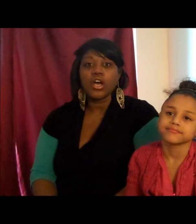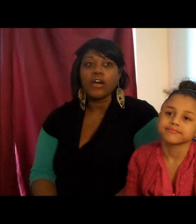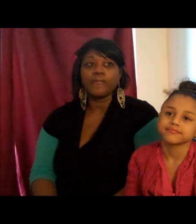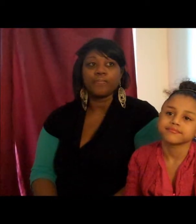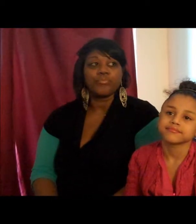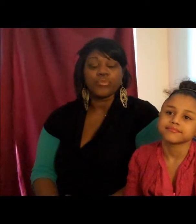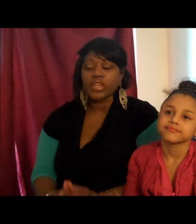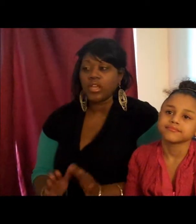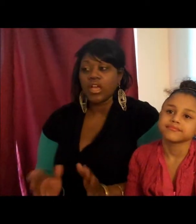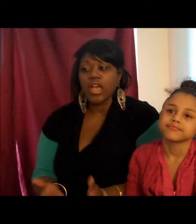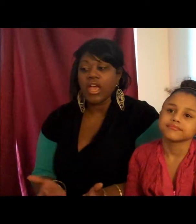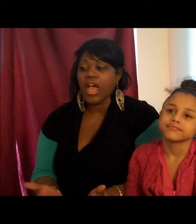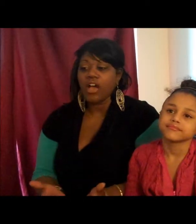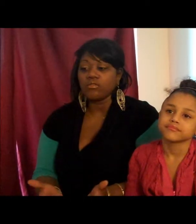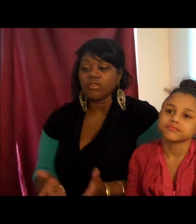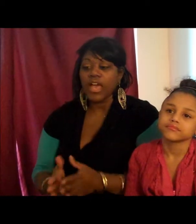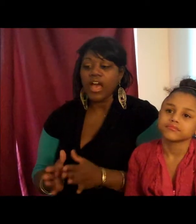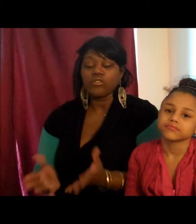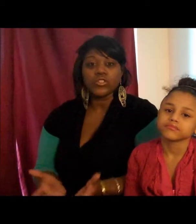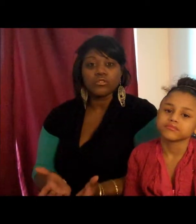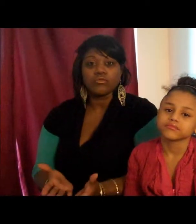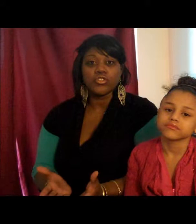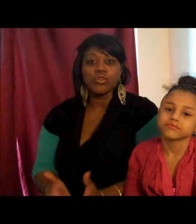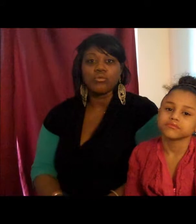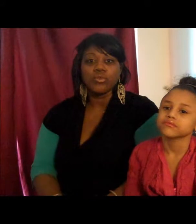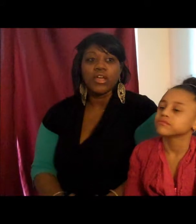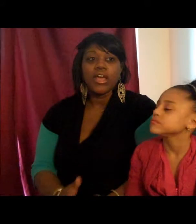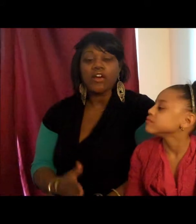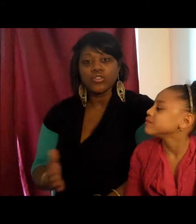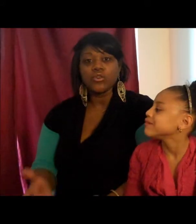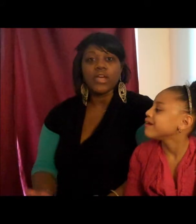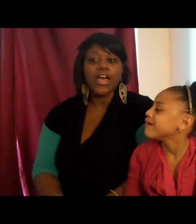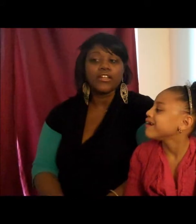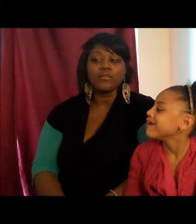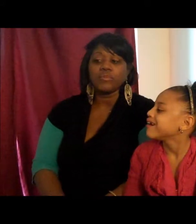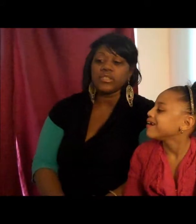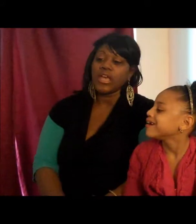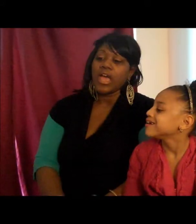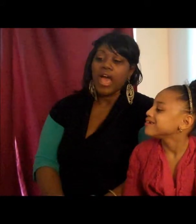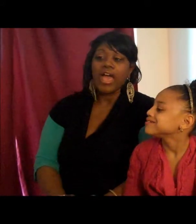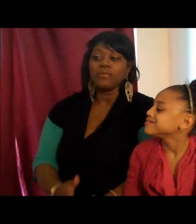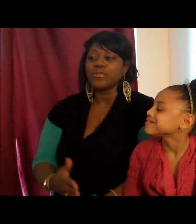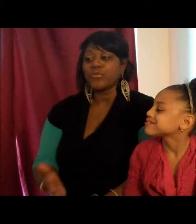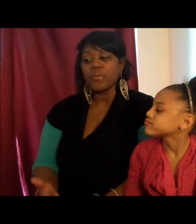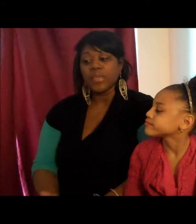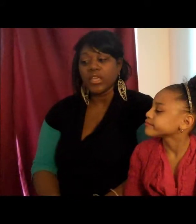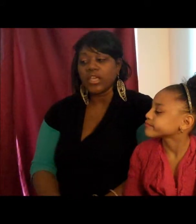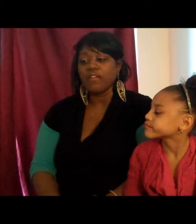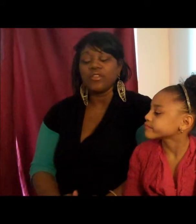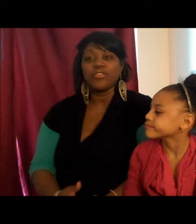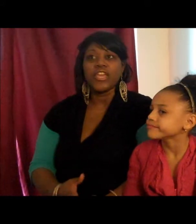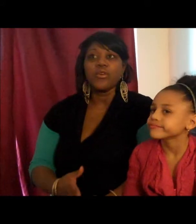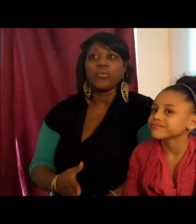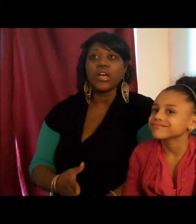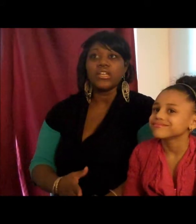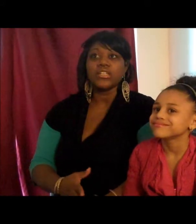household items, items for me. Everything was